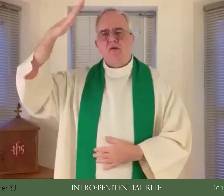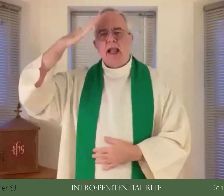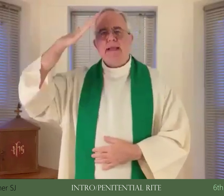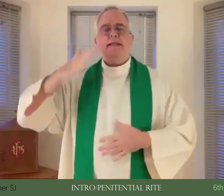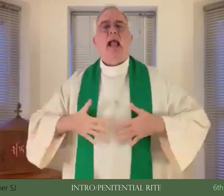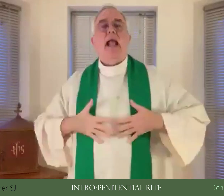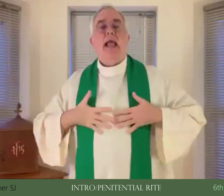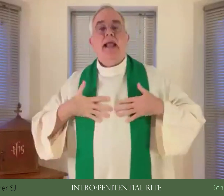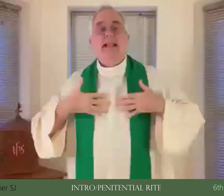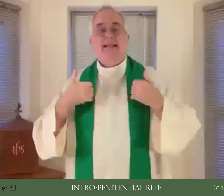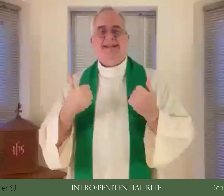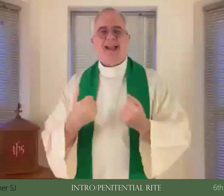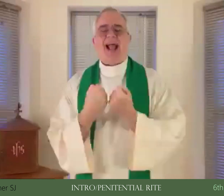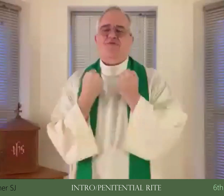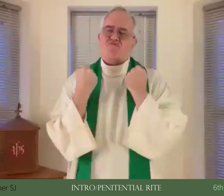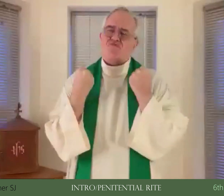grace, healing, and sun.